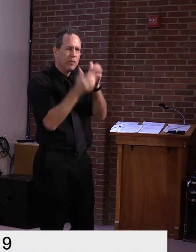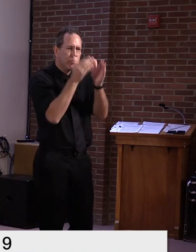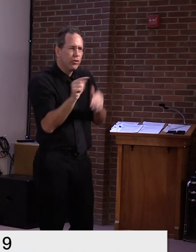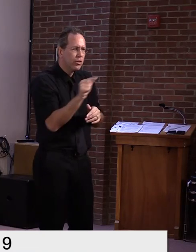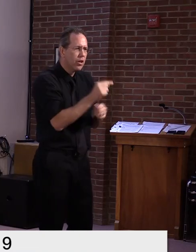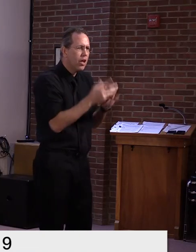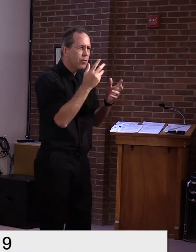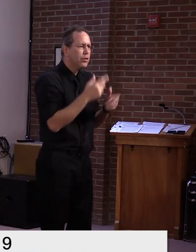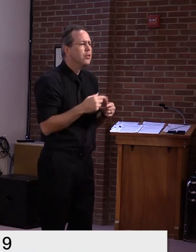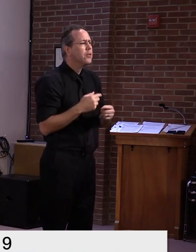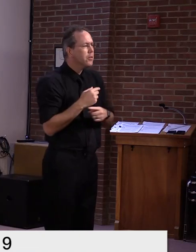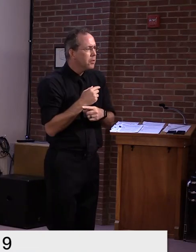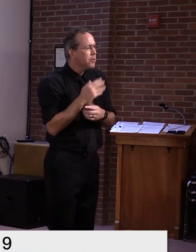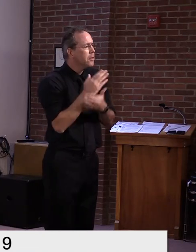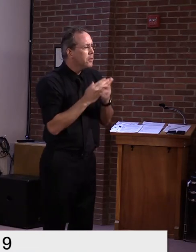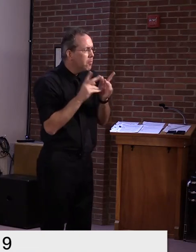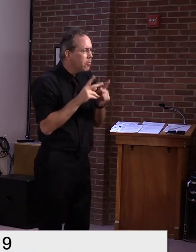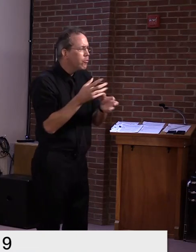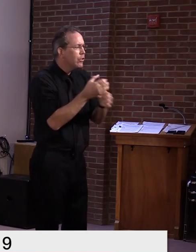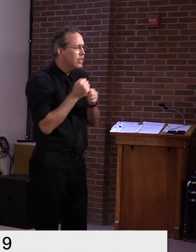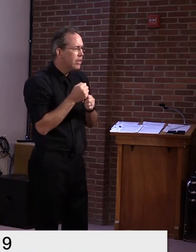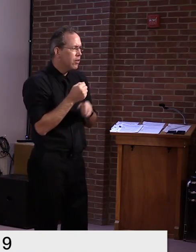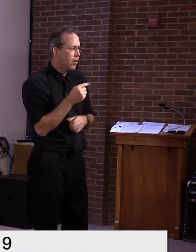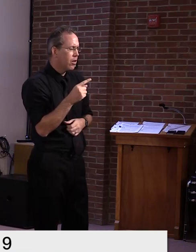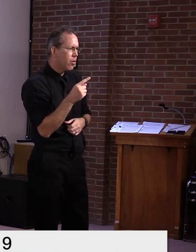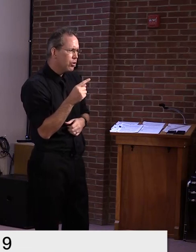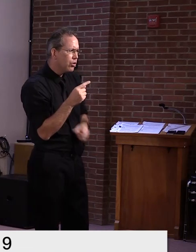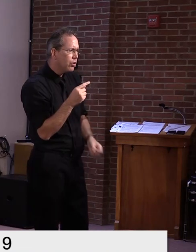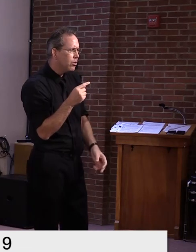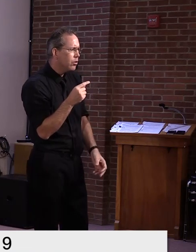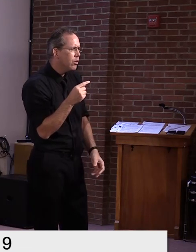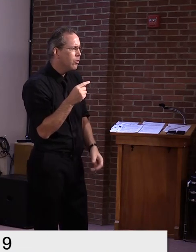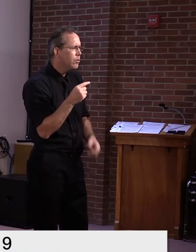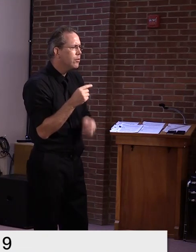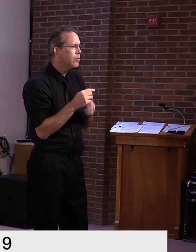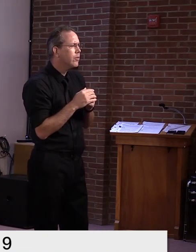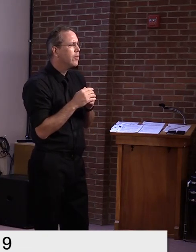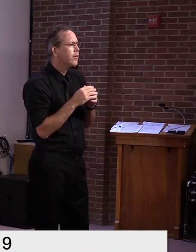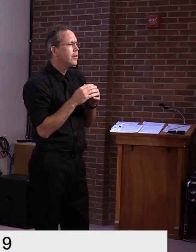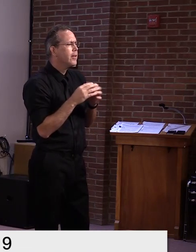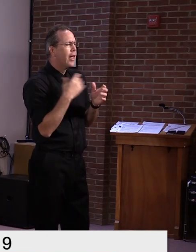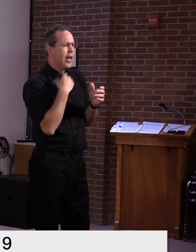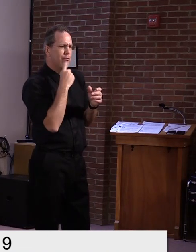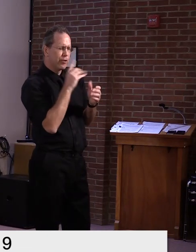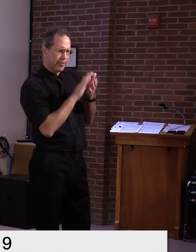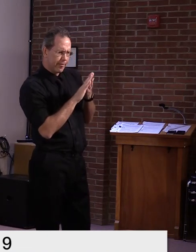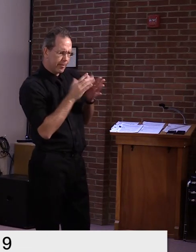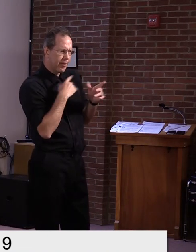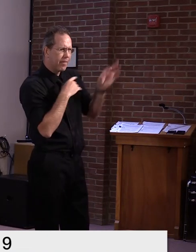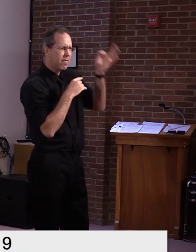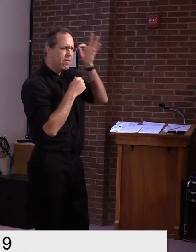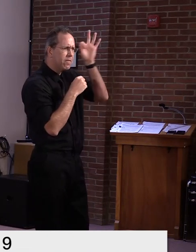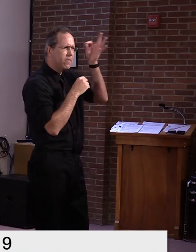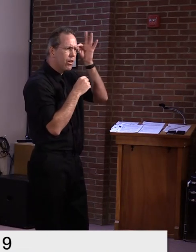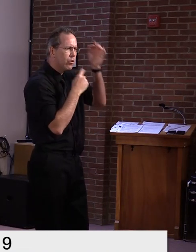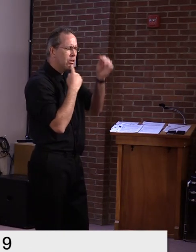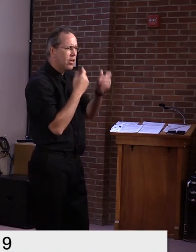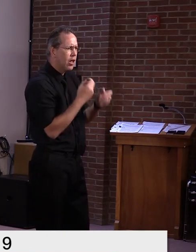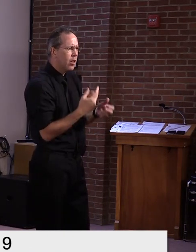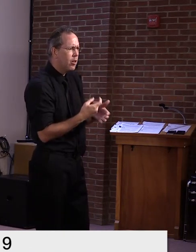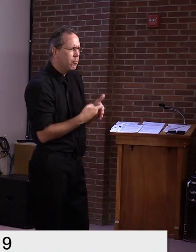I can't remember specifically. It's by law, Pete, that you get a certain